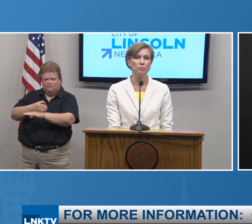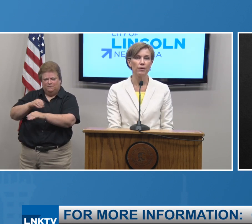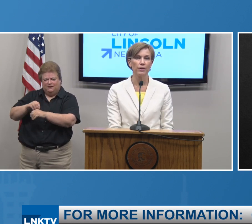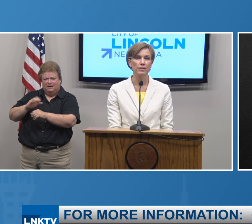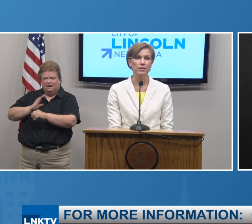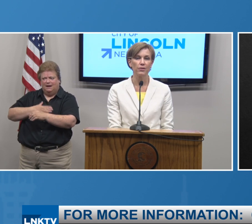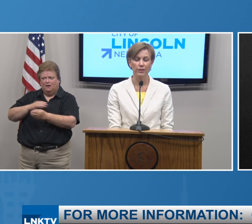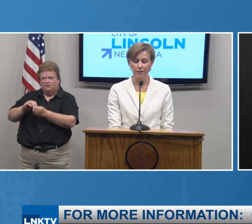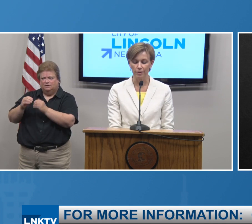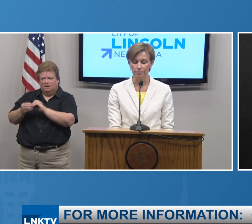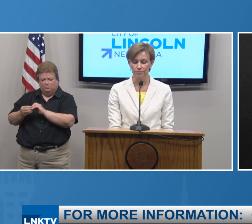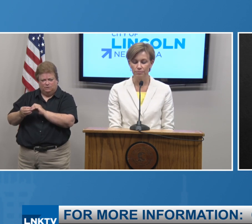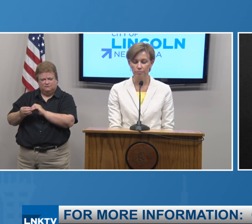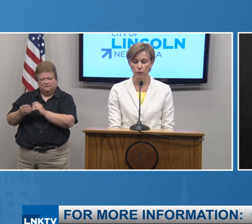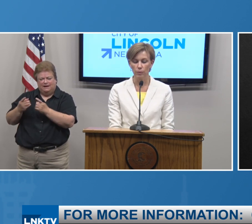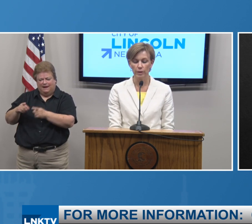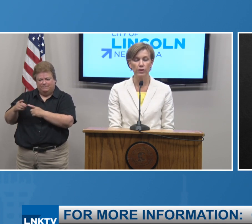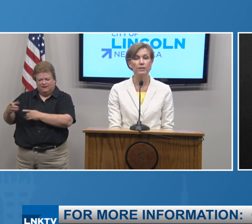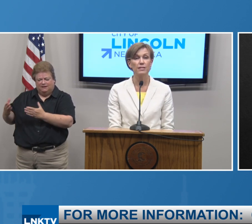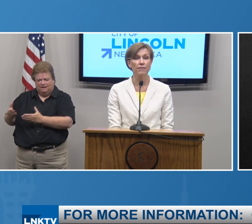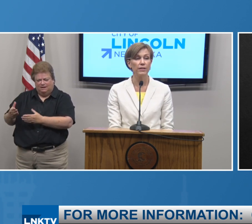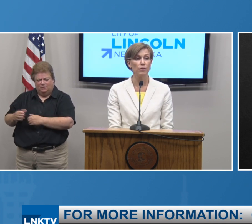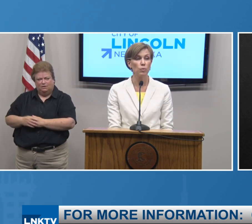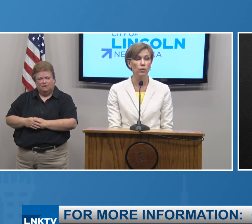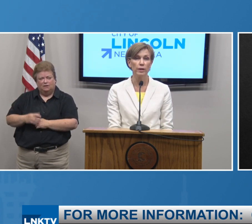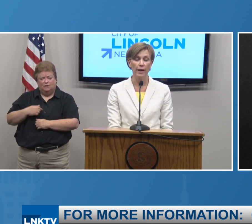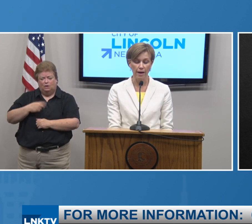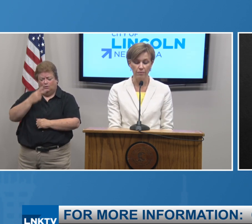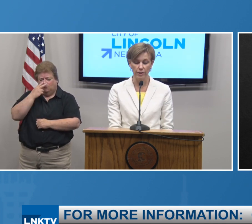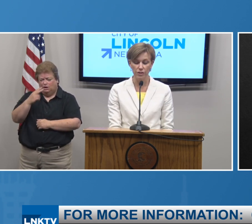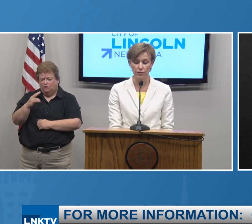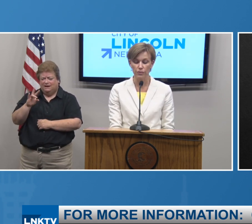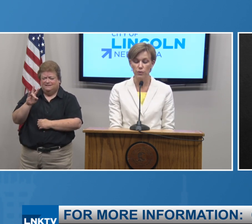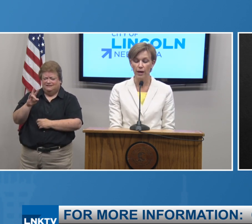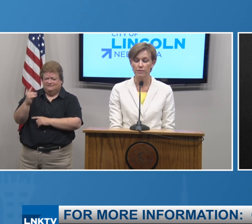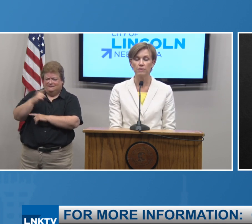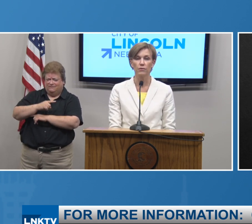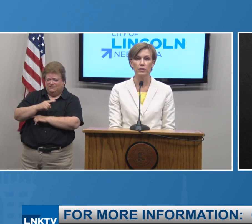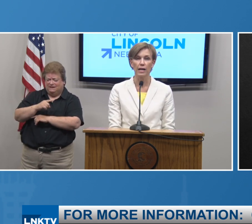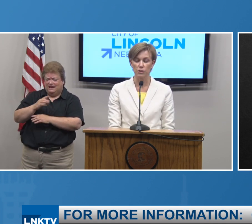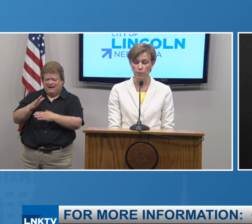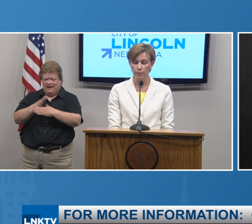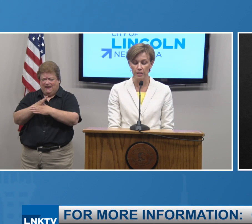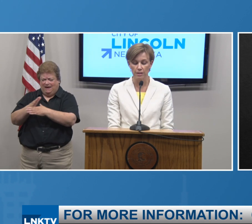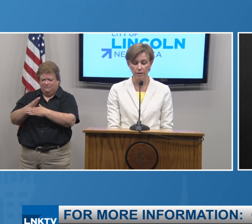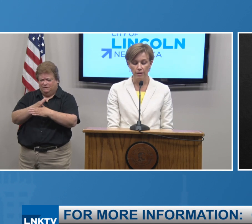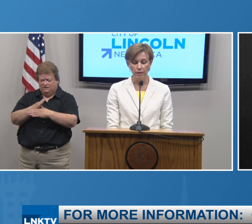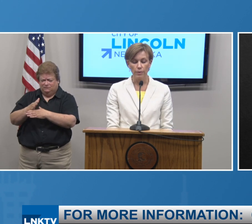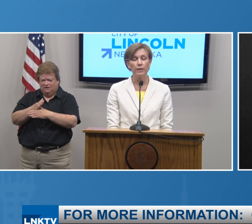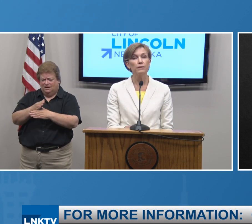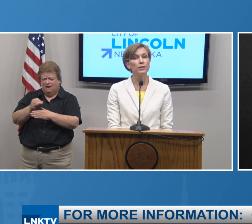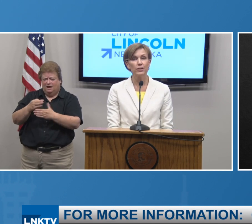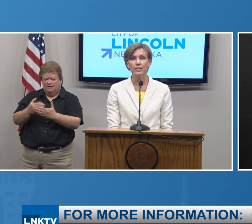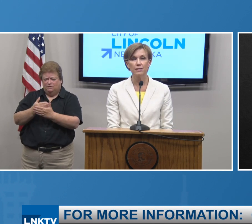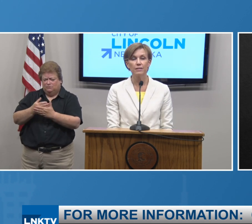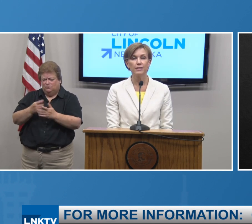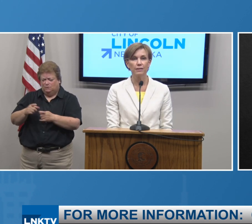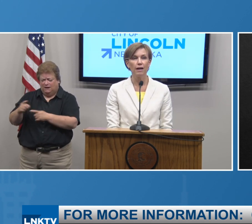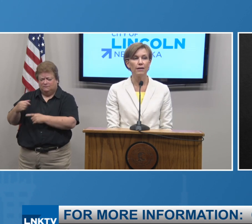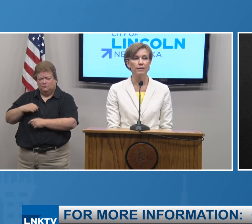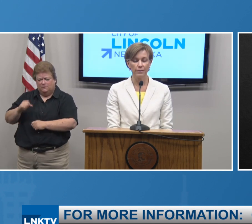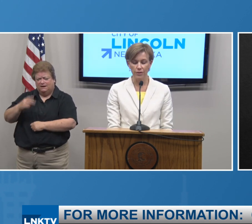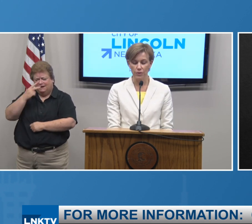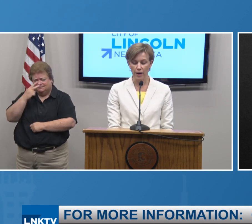we've experienced here in Lincoln. When we look at the 7-day rolling average of new cases over the last 3 weeks, we can clearly see